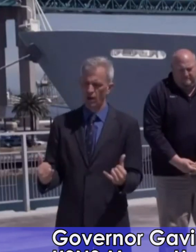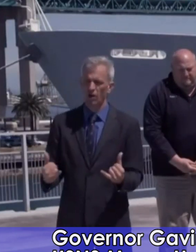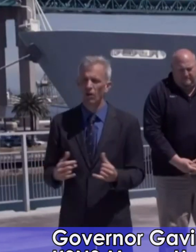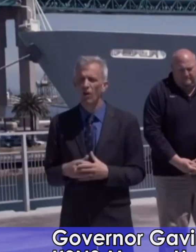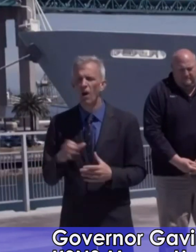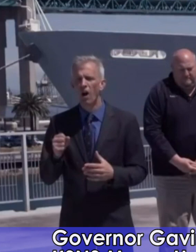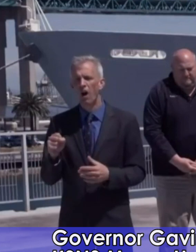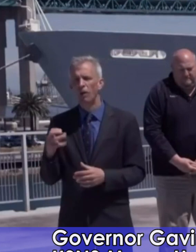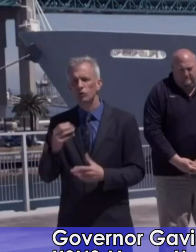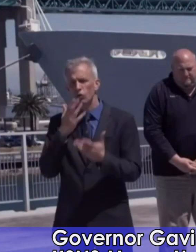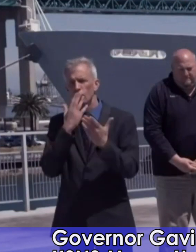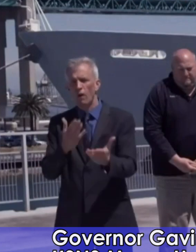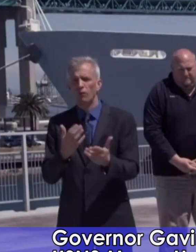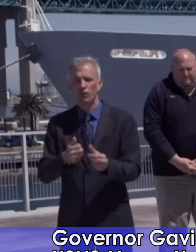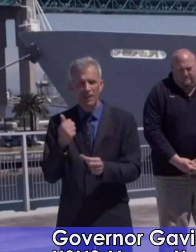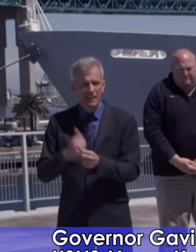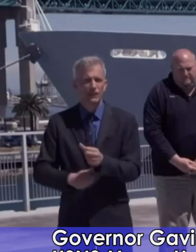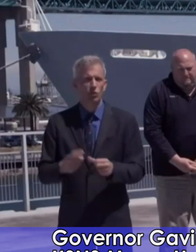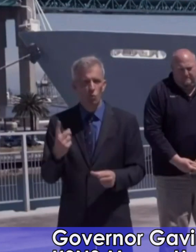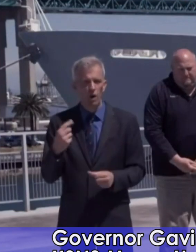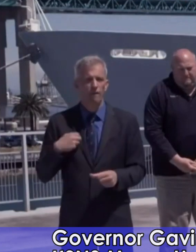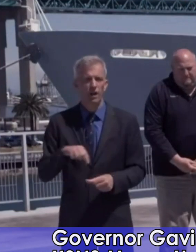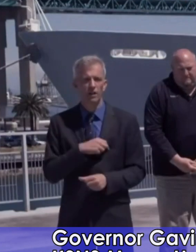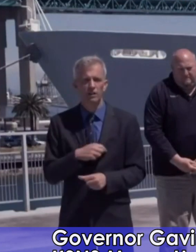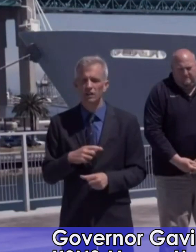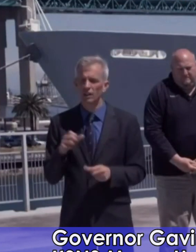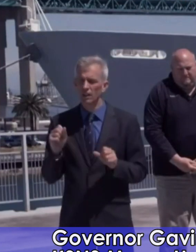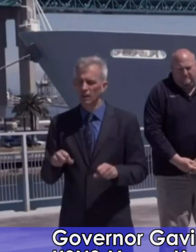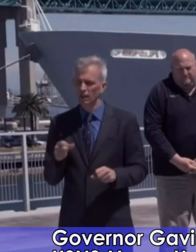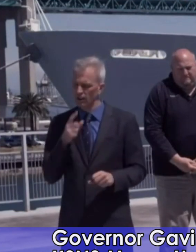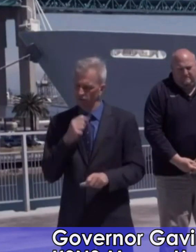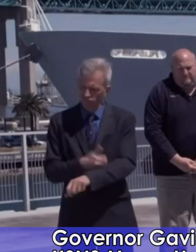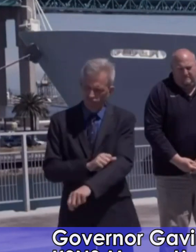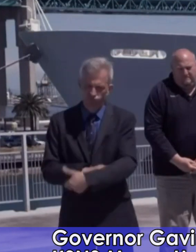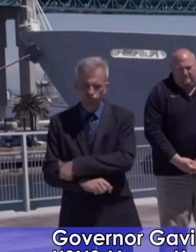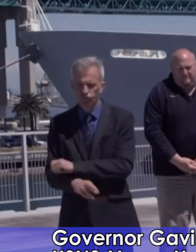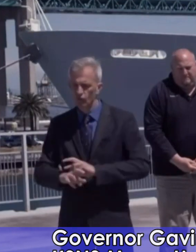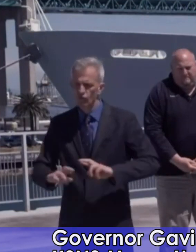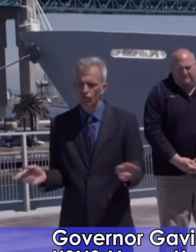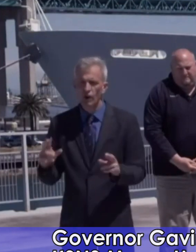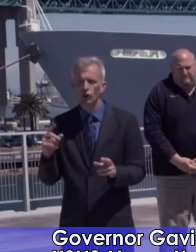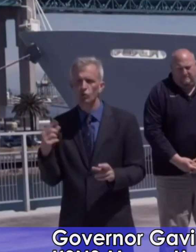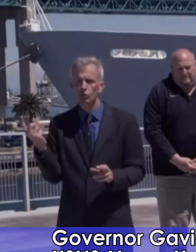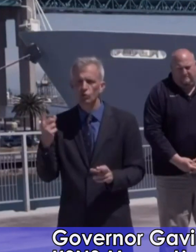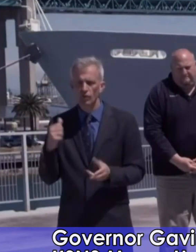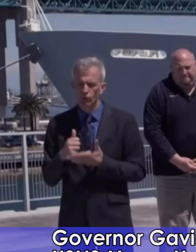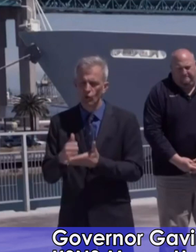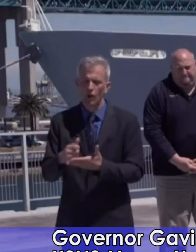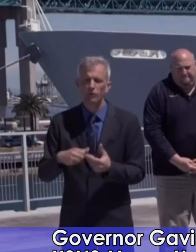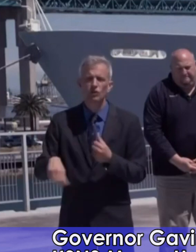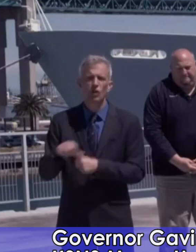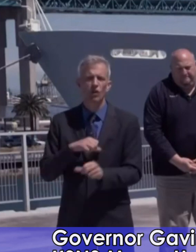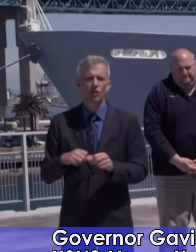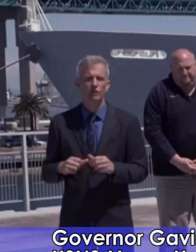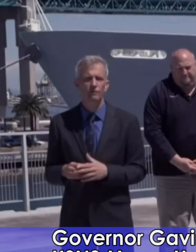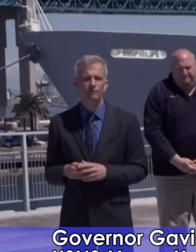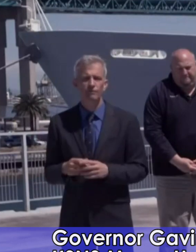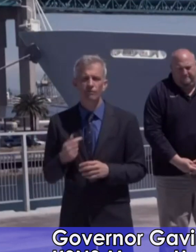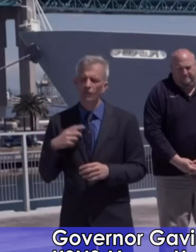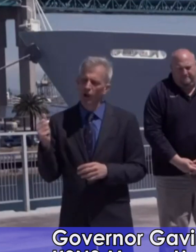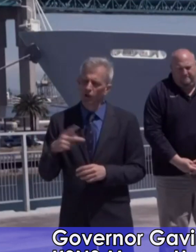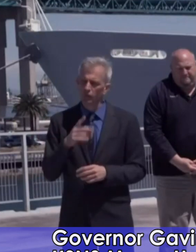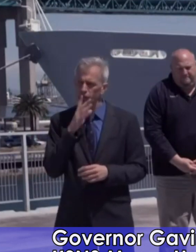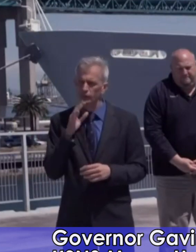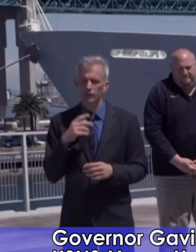just so grateful that each one of us can step up at this moment and do something to help each other. I'll come back and say some